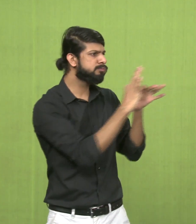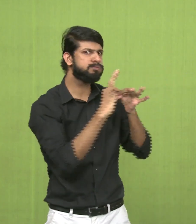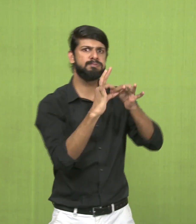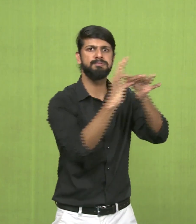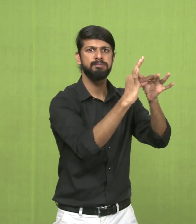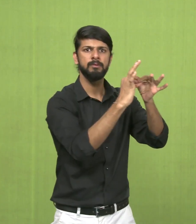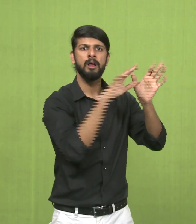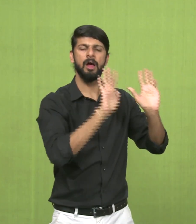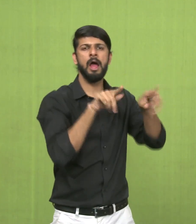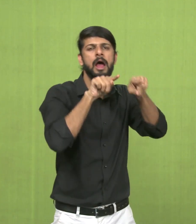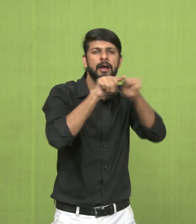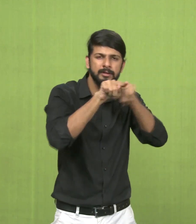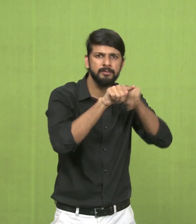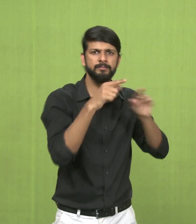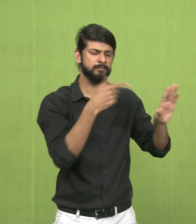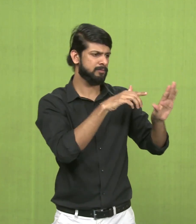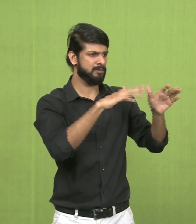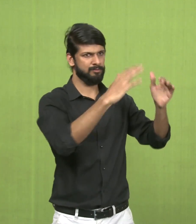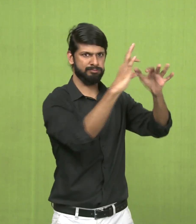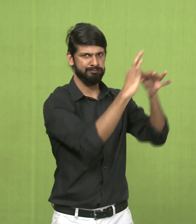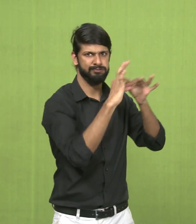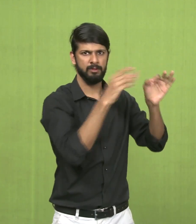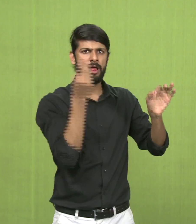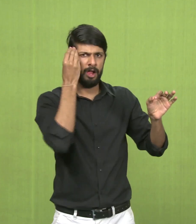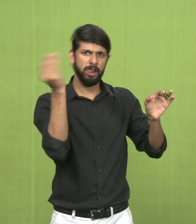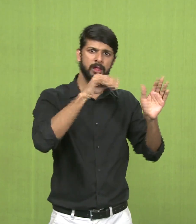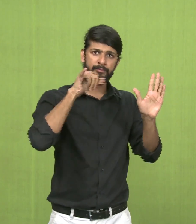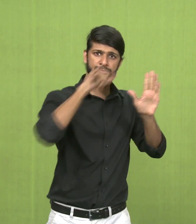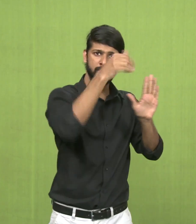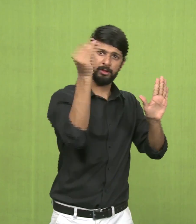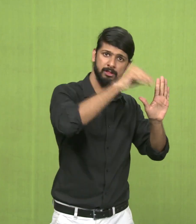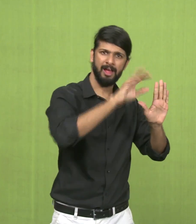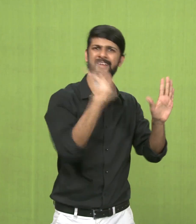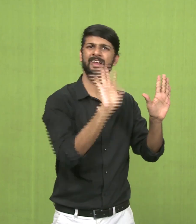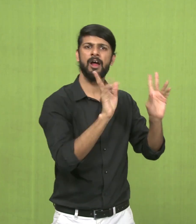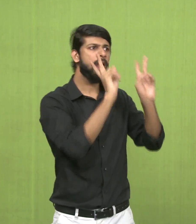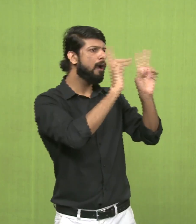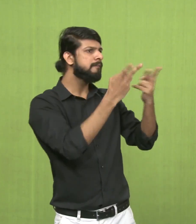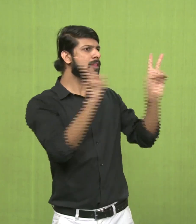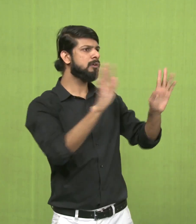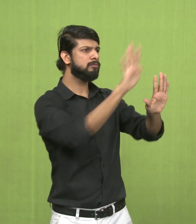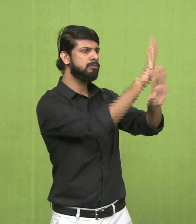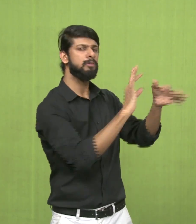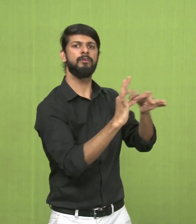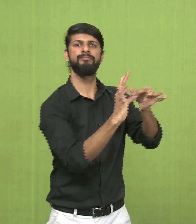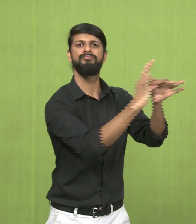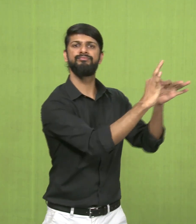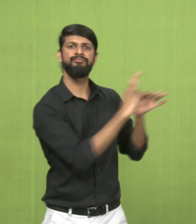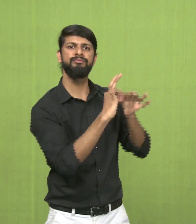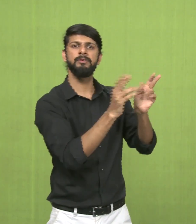a kind of unity between all the elements. A cottage in